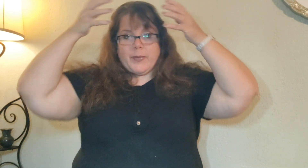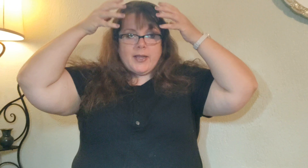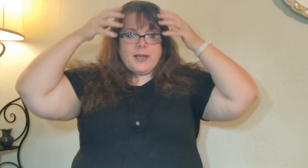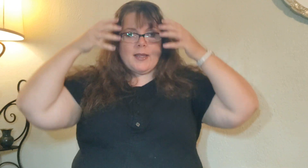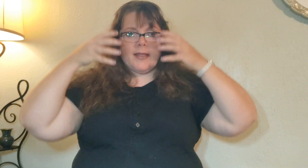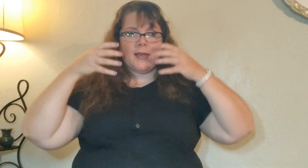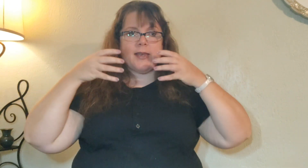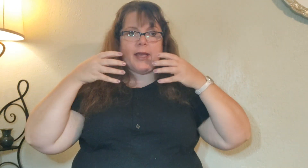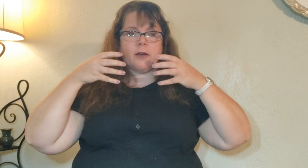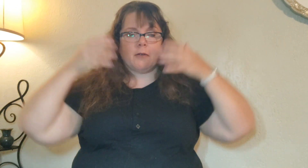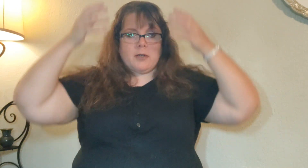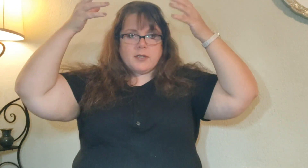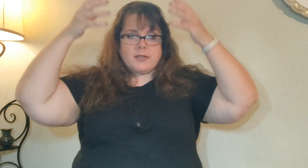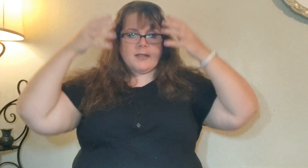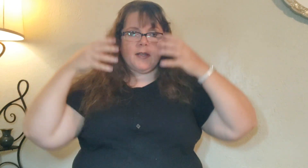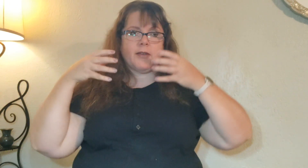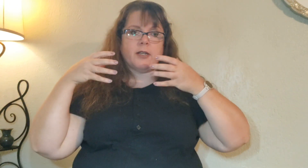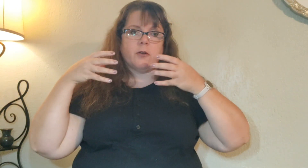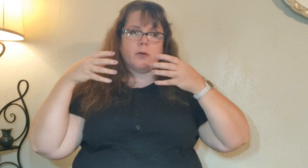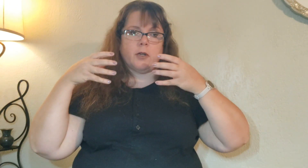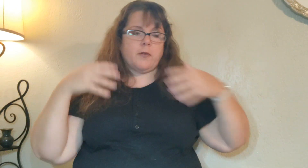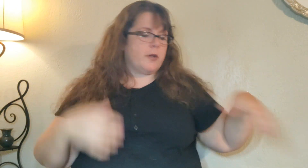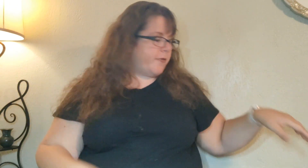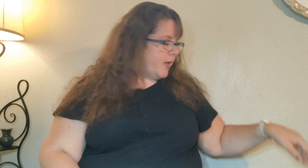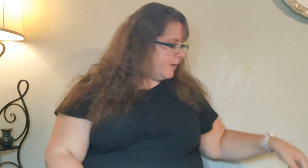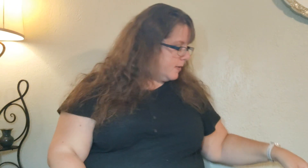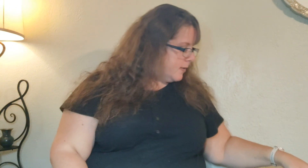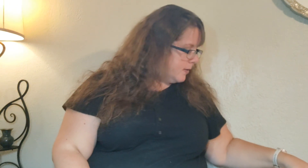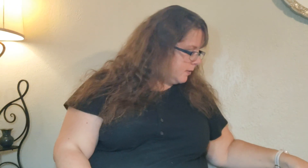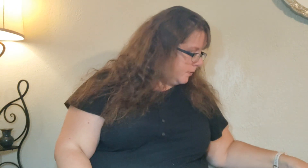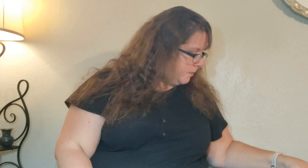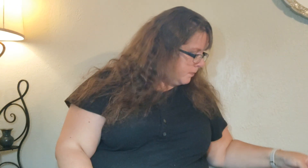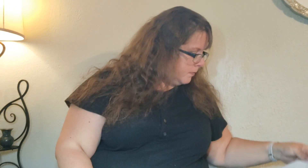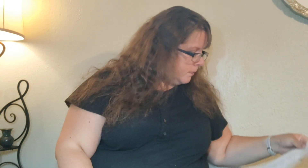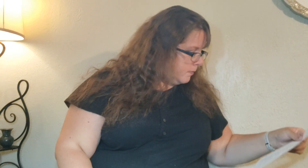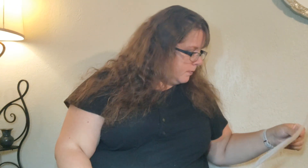helmet and then down because of it going over your face.